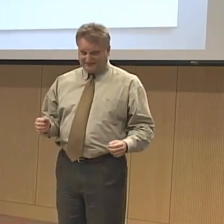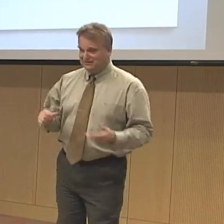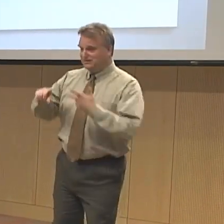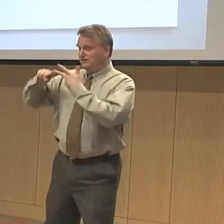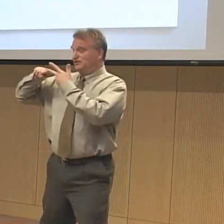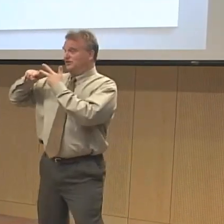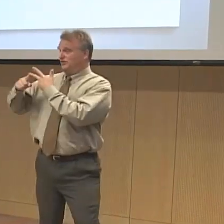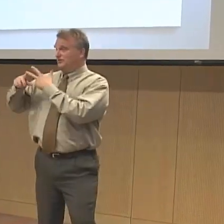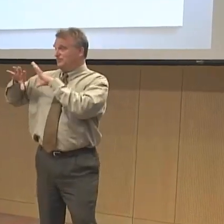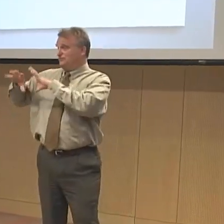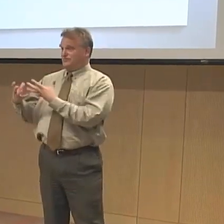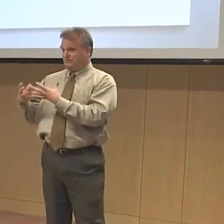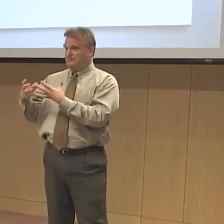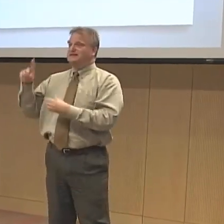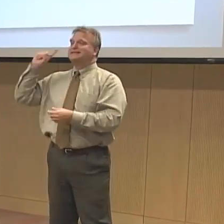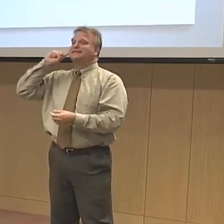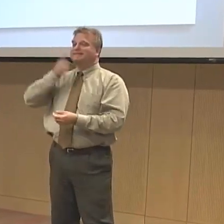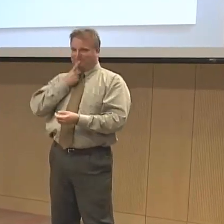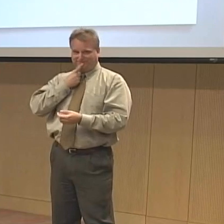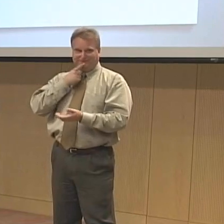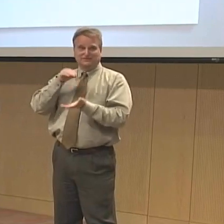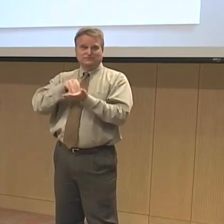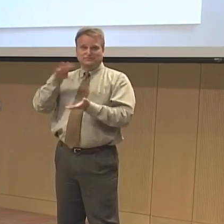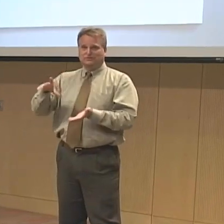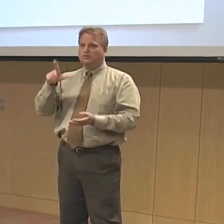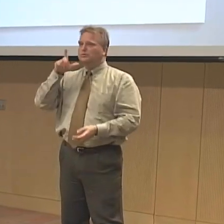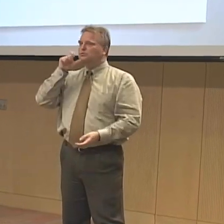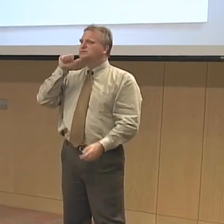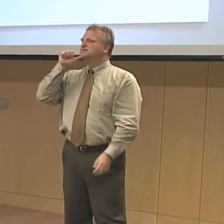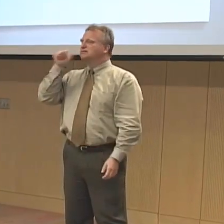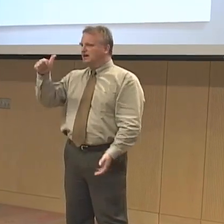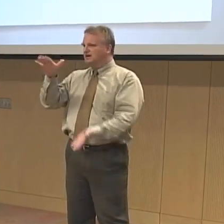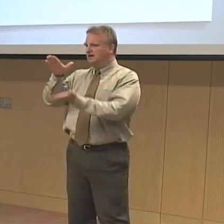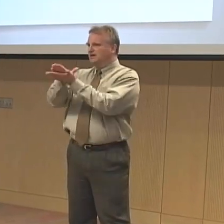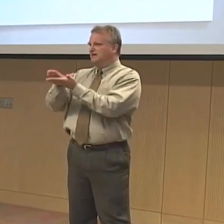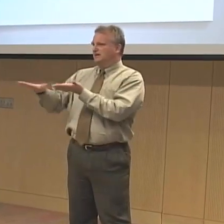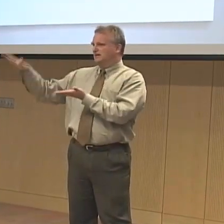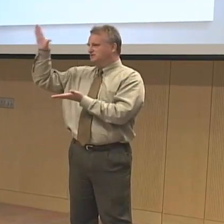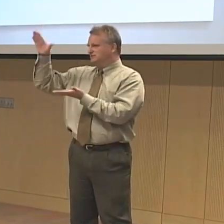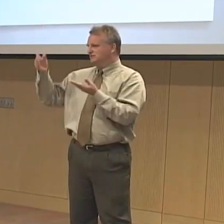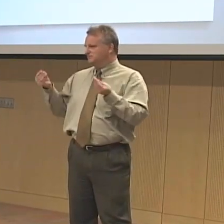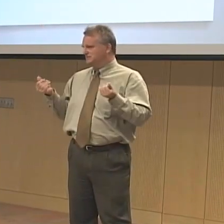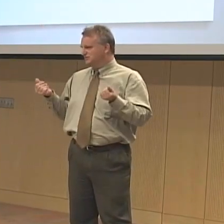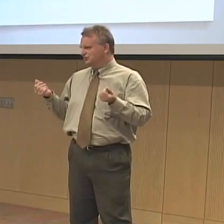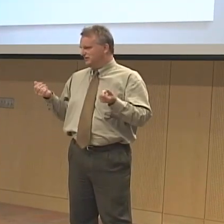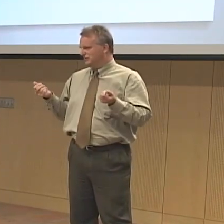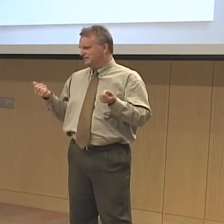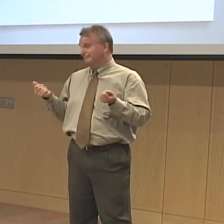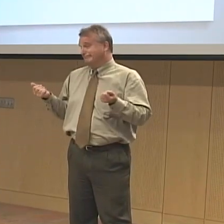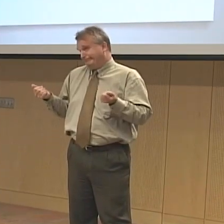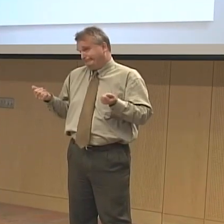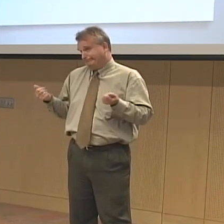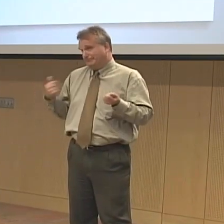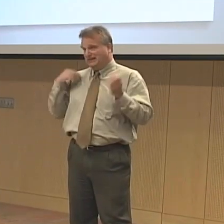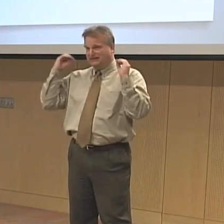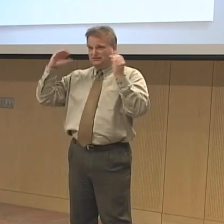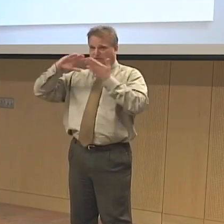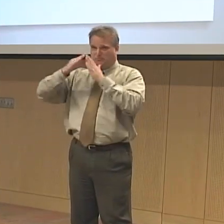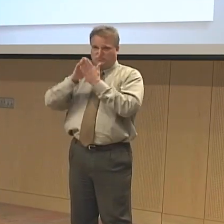The third section I teach is to deaf students who are not college material. I teach at a local community